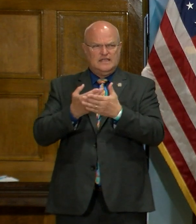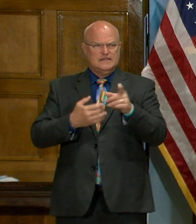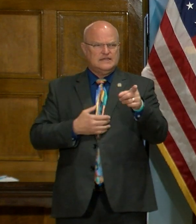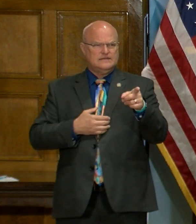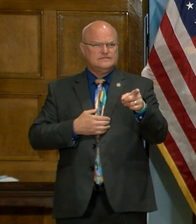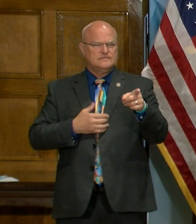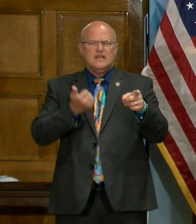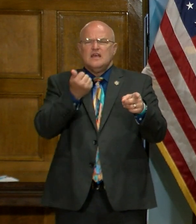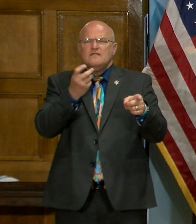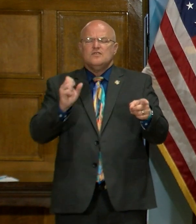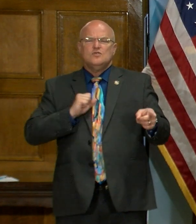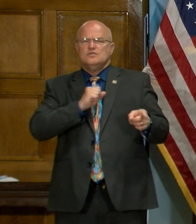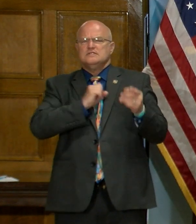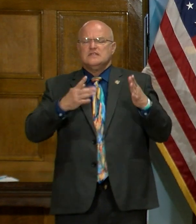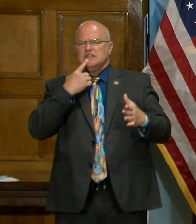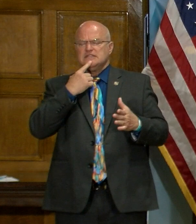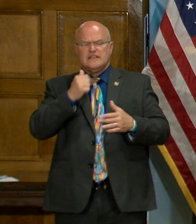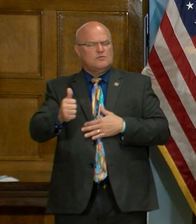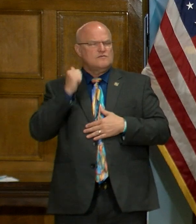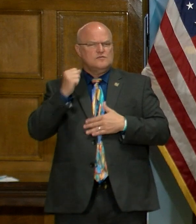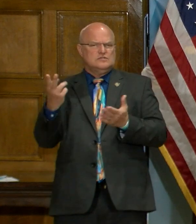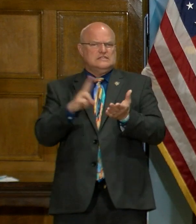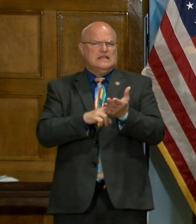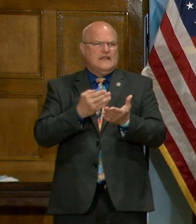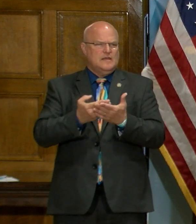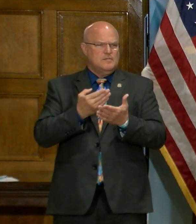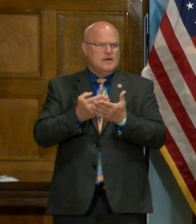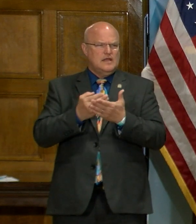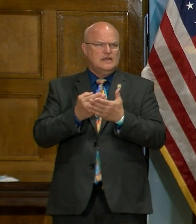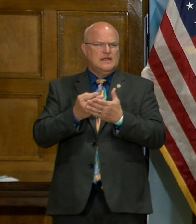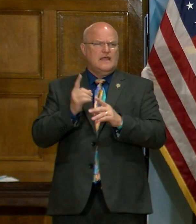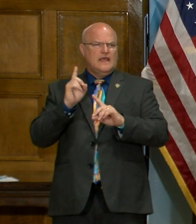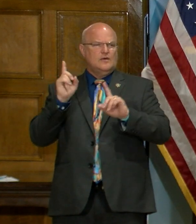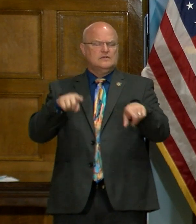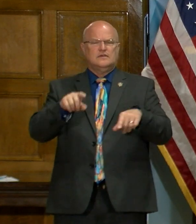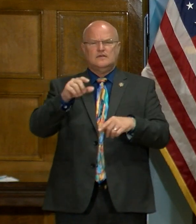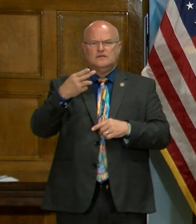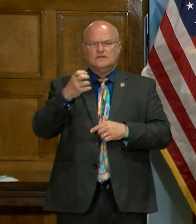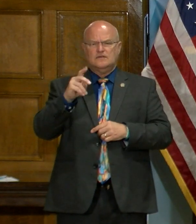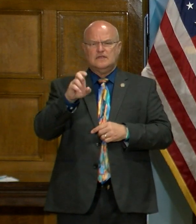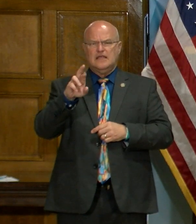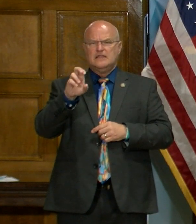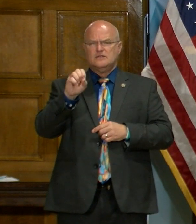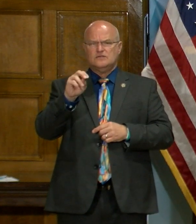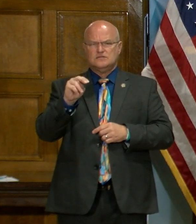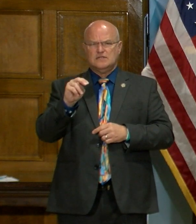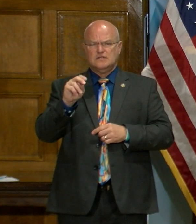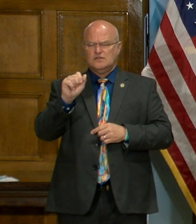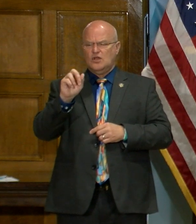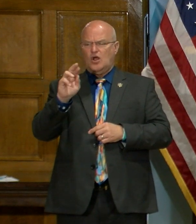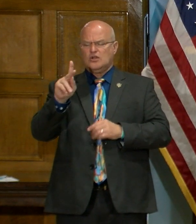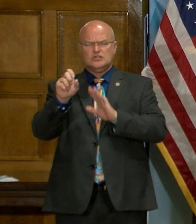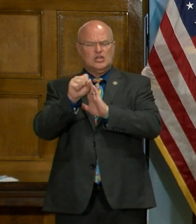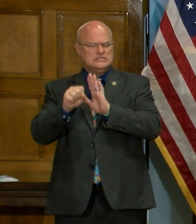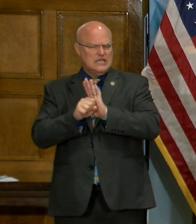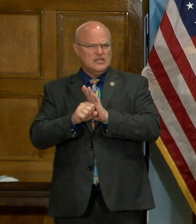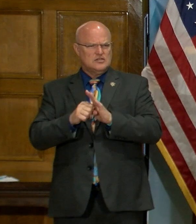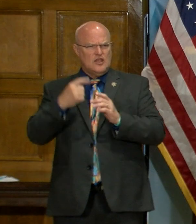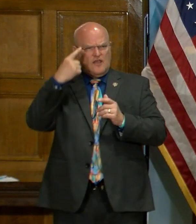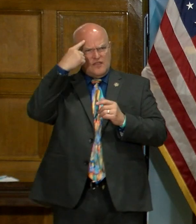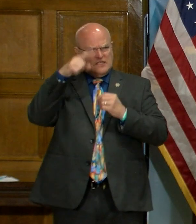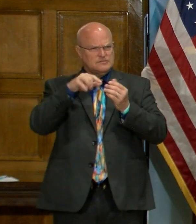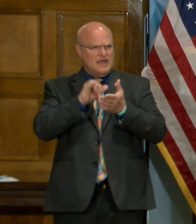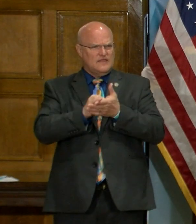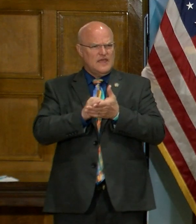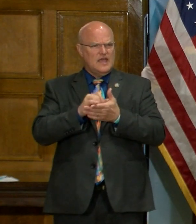a couple senators who said they refused to sign off on the money that was earmarked for Henderson and Arkansas State. Did you have any thoughts on